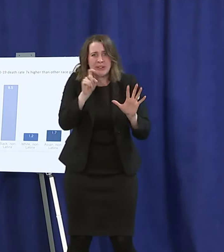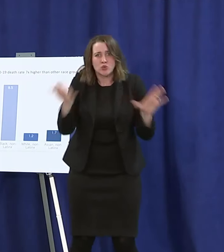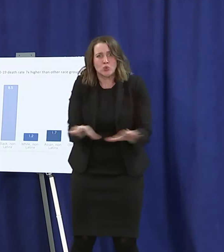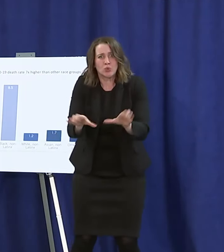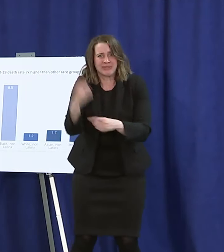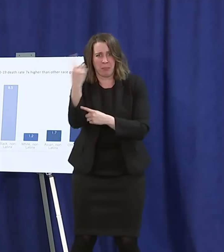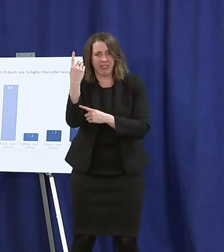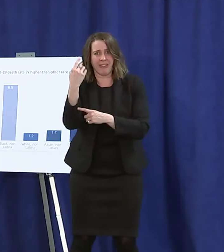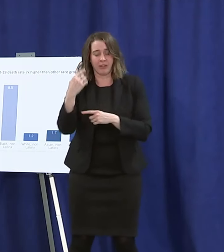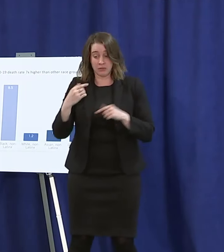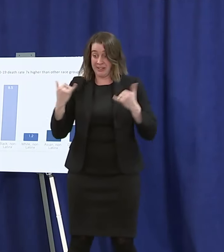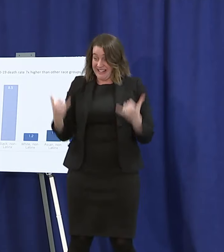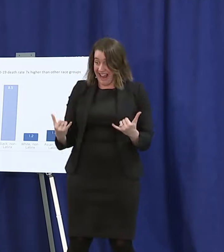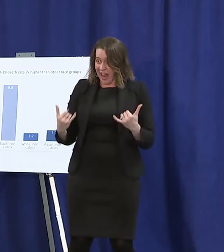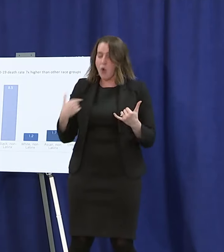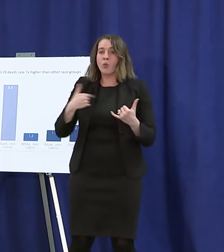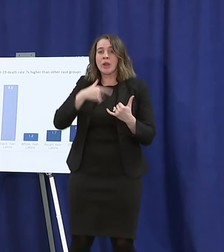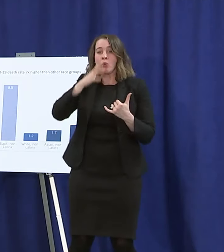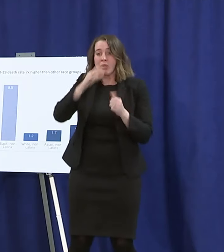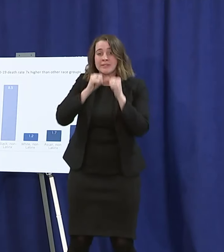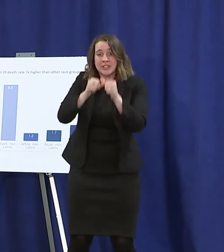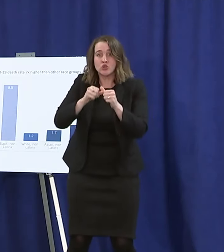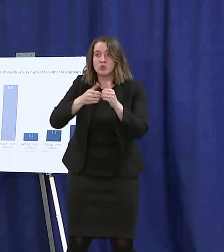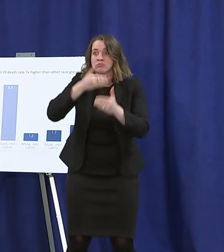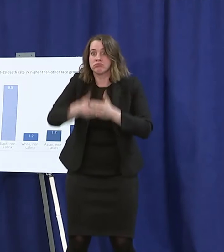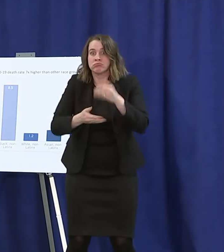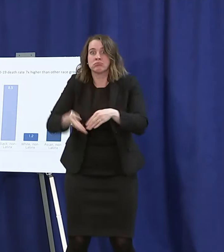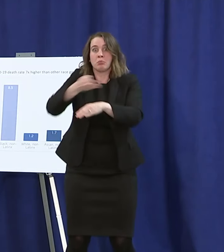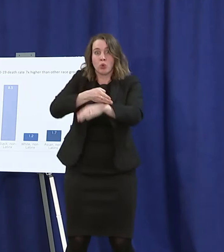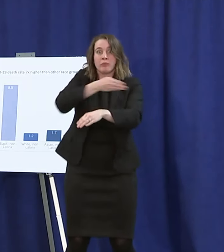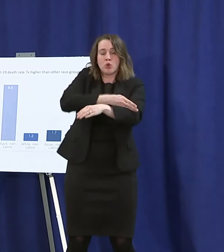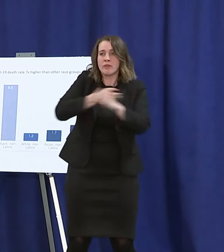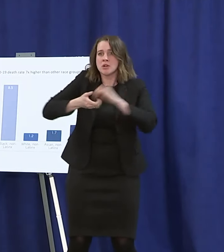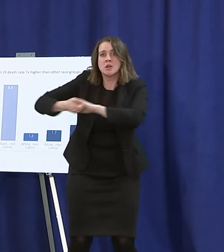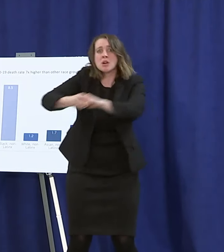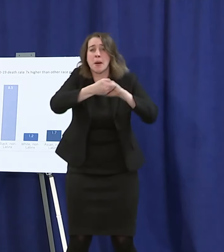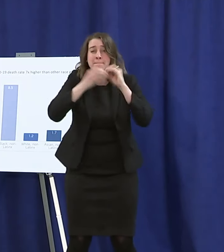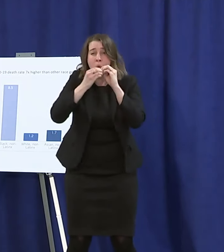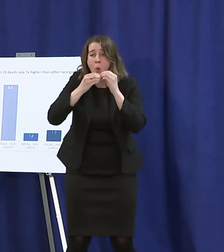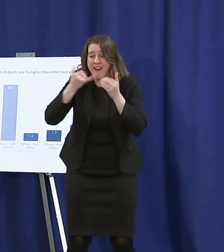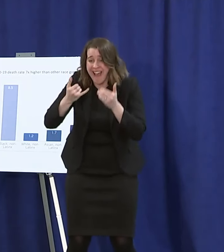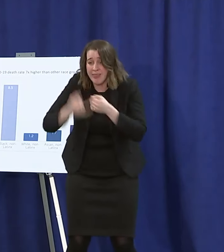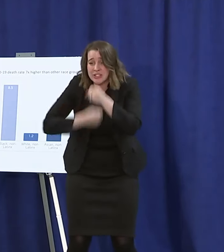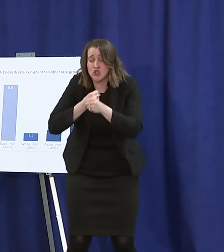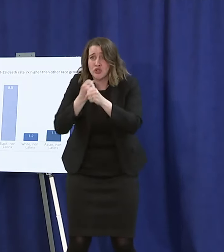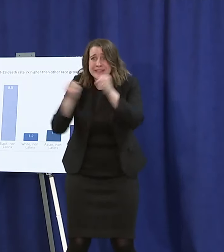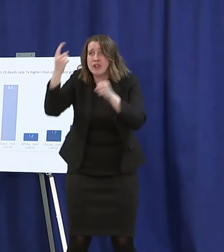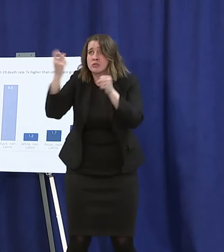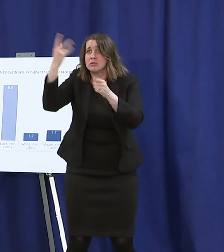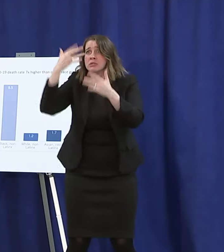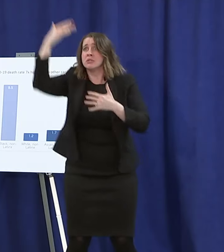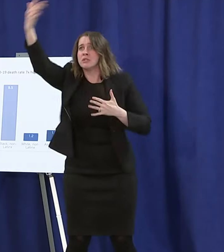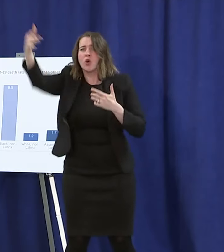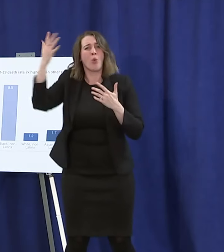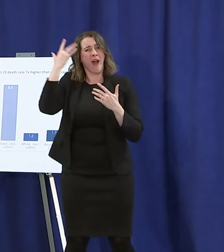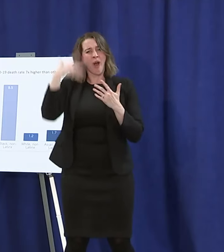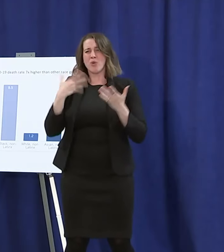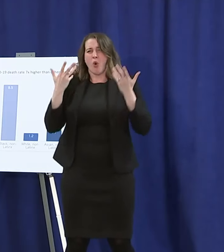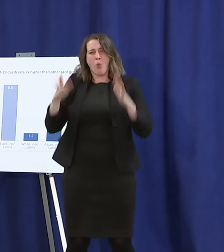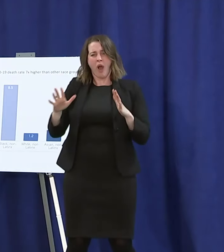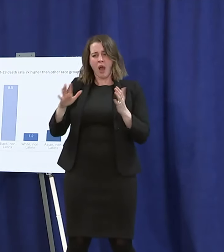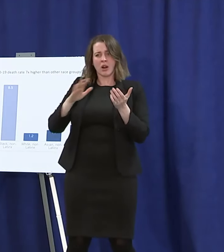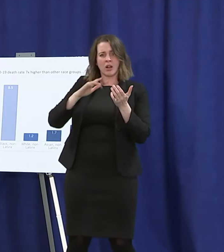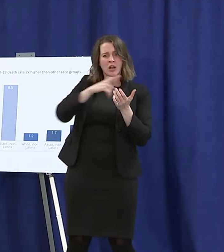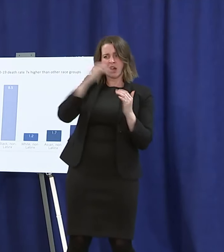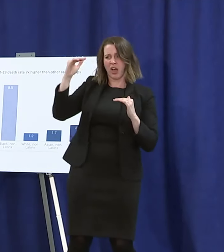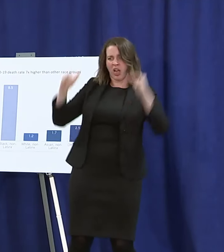that we will continue to build on in the months and years ahead to close the kind of disparities that are